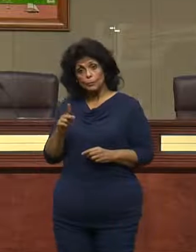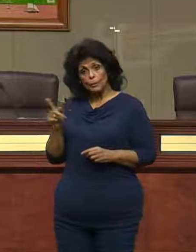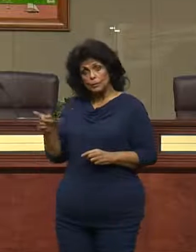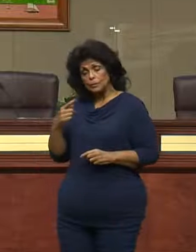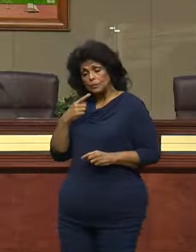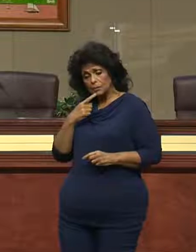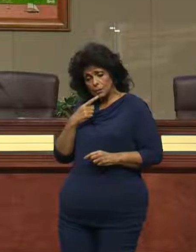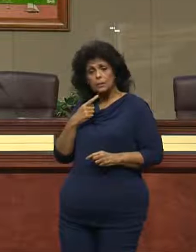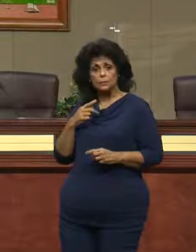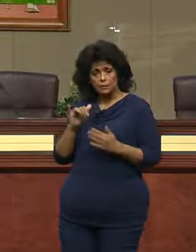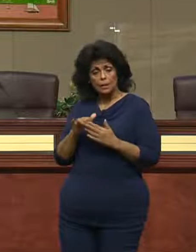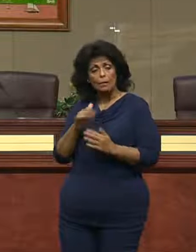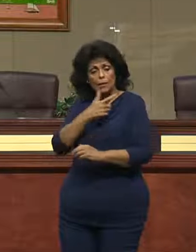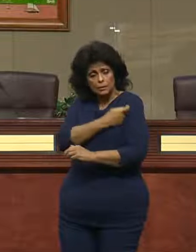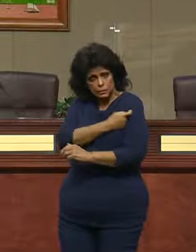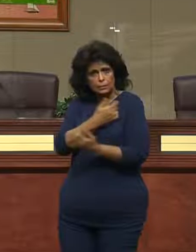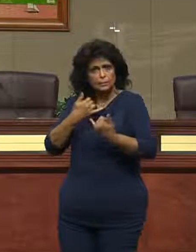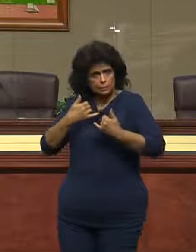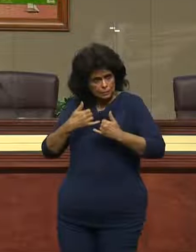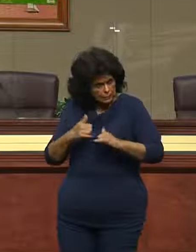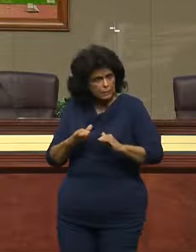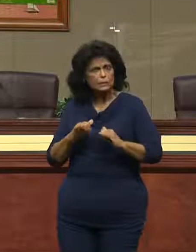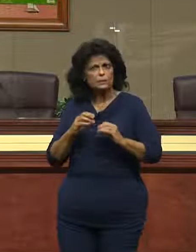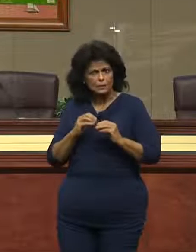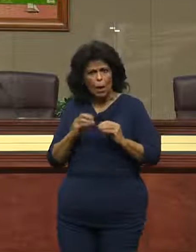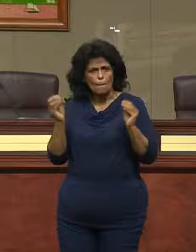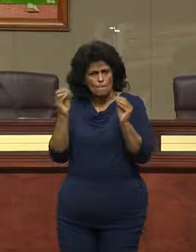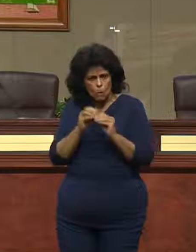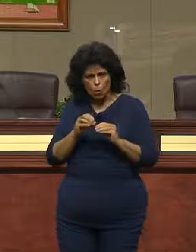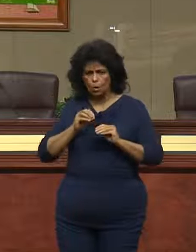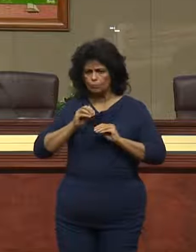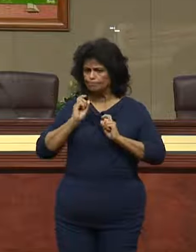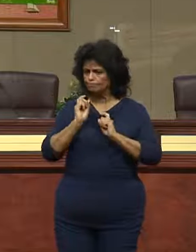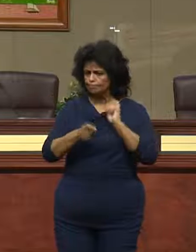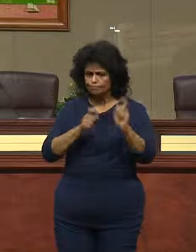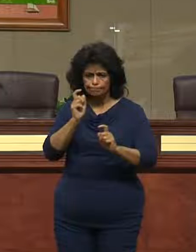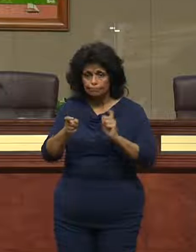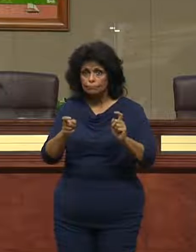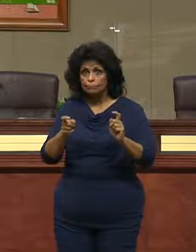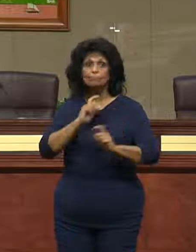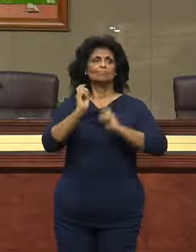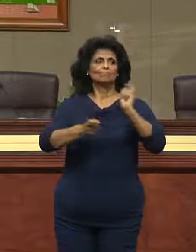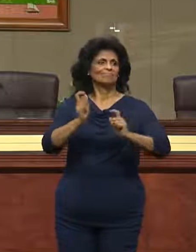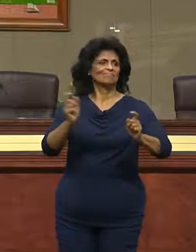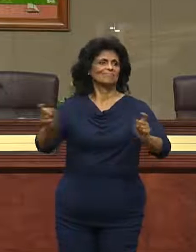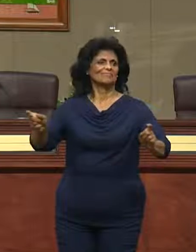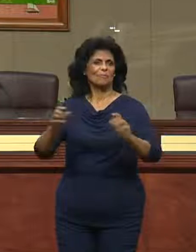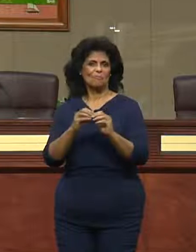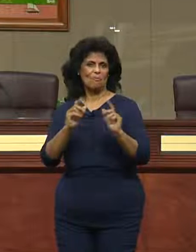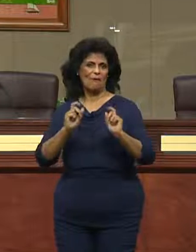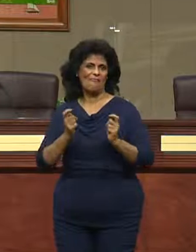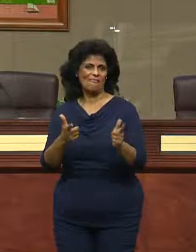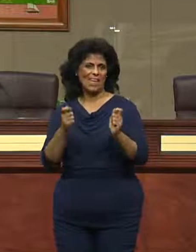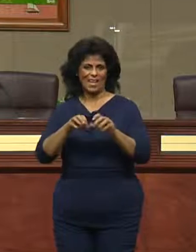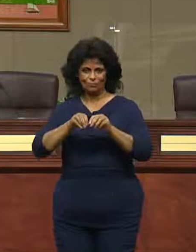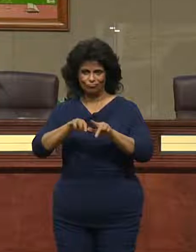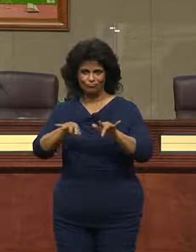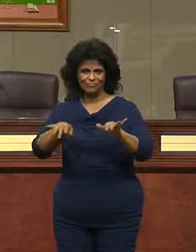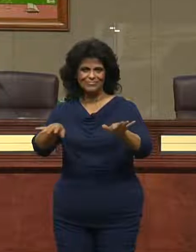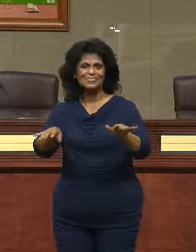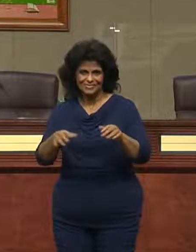now being distributed more widely, more frequently, and will be moving quickly to getting the